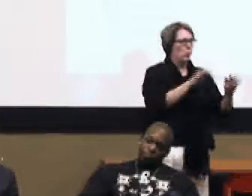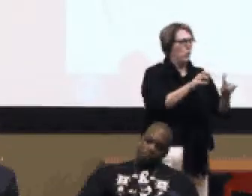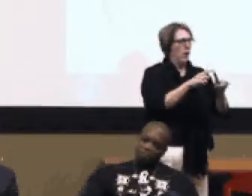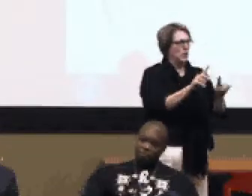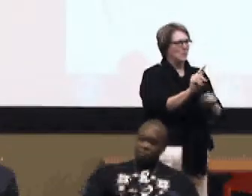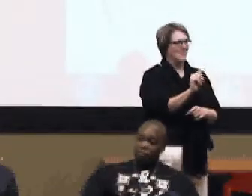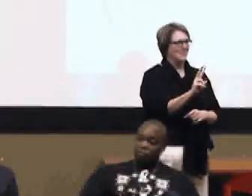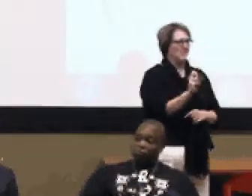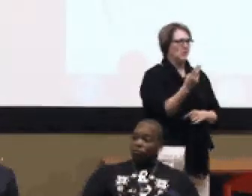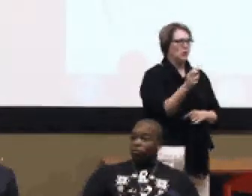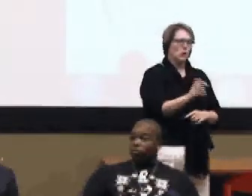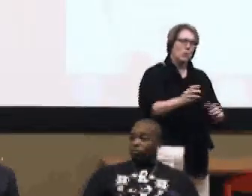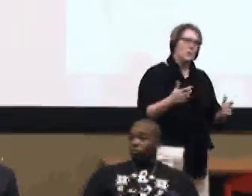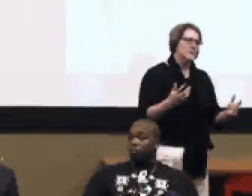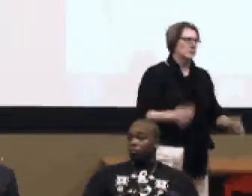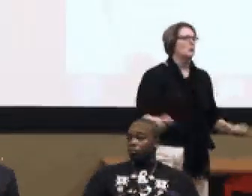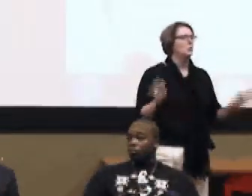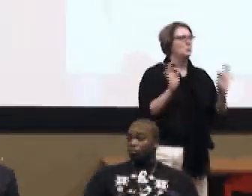are huge. And I know that